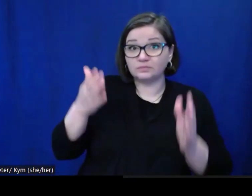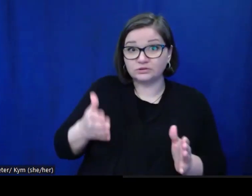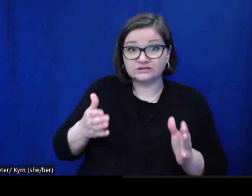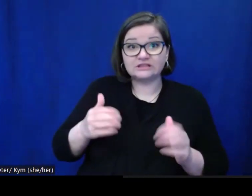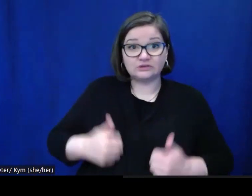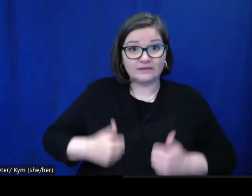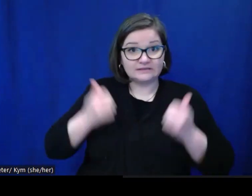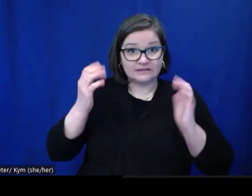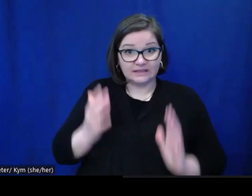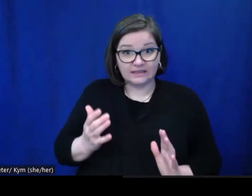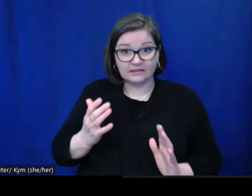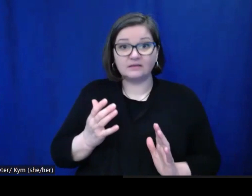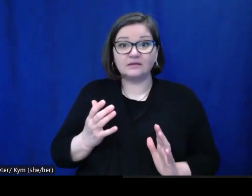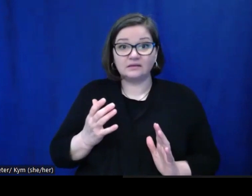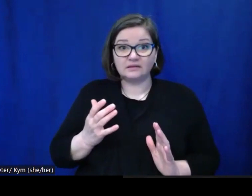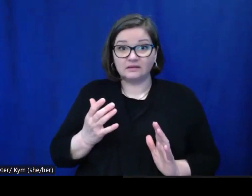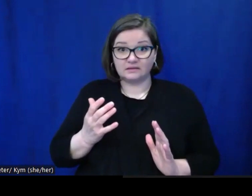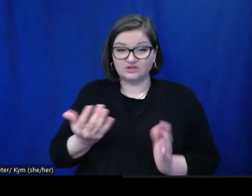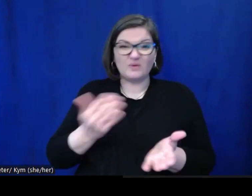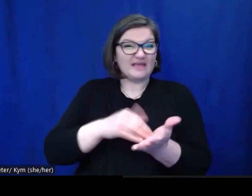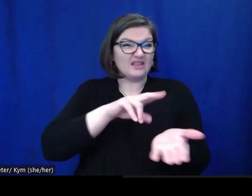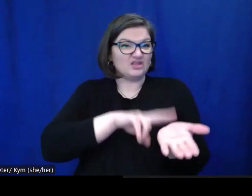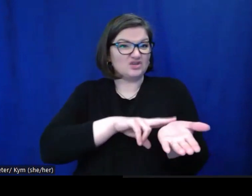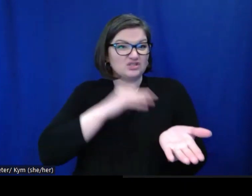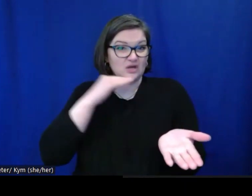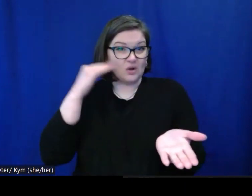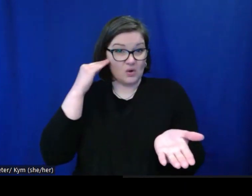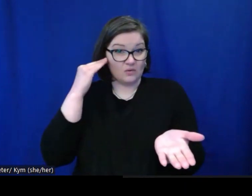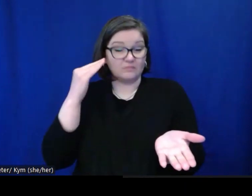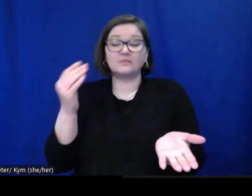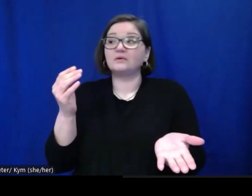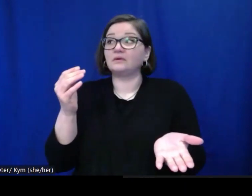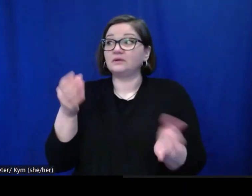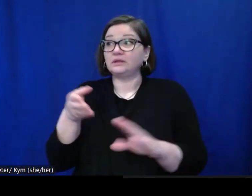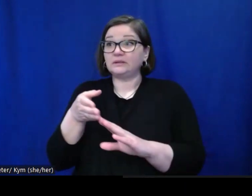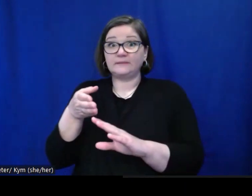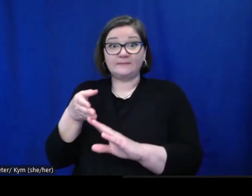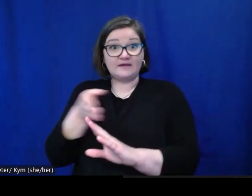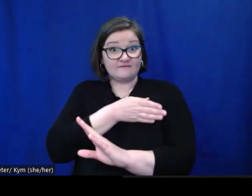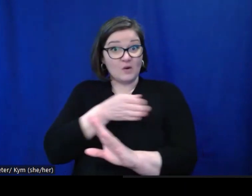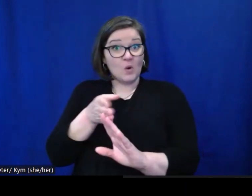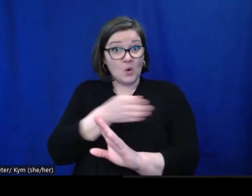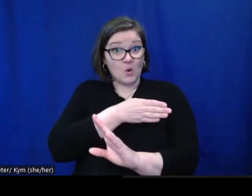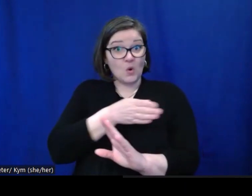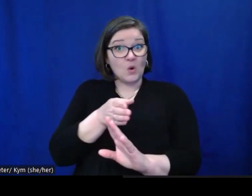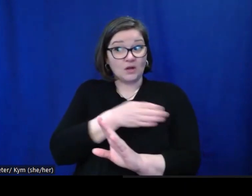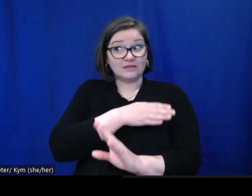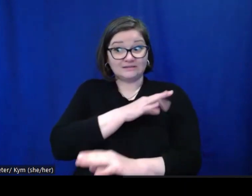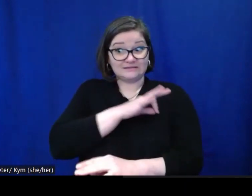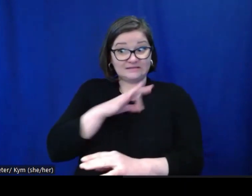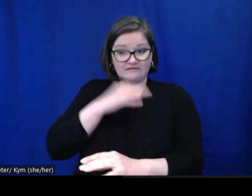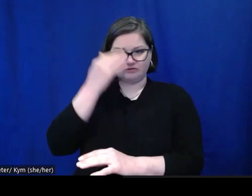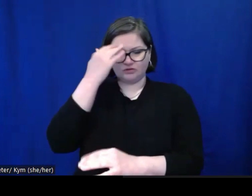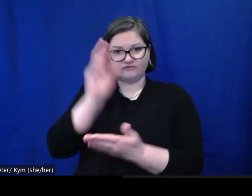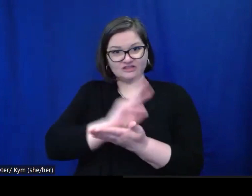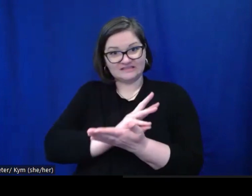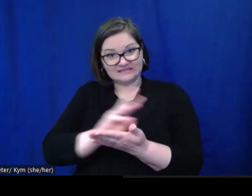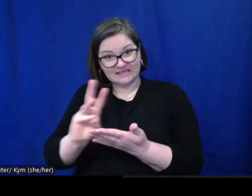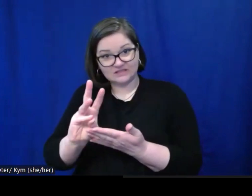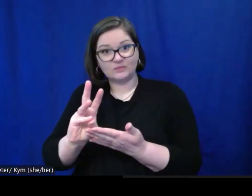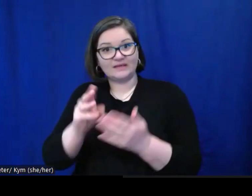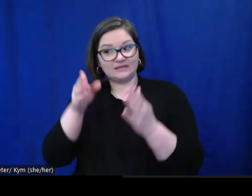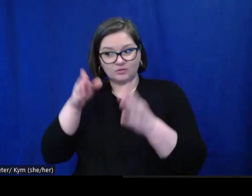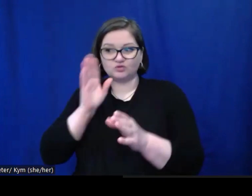in the nursing home. The staff knew for 6 weeks this person was going into the hospital to have hip